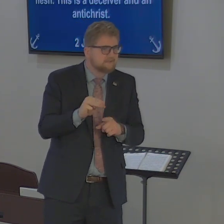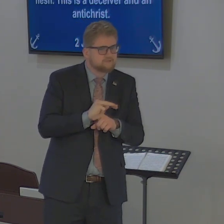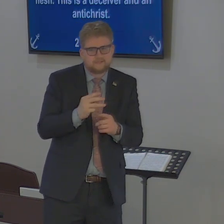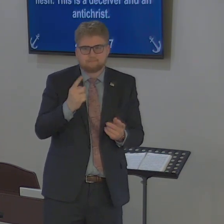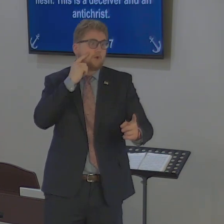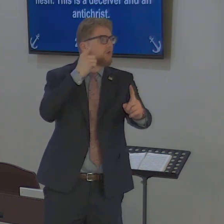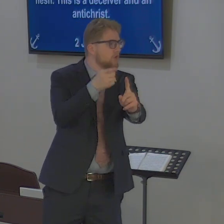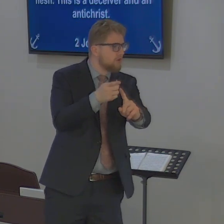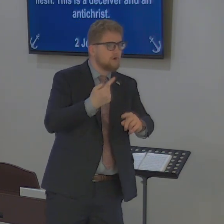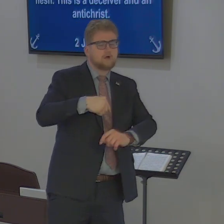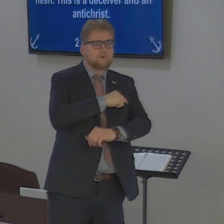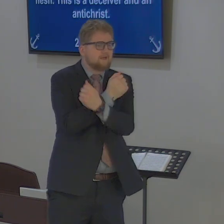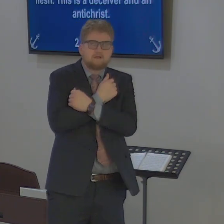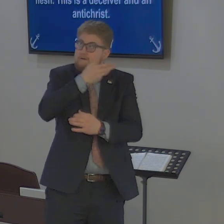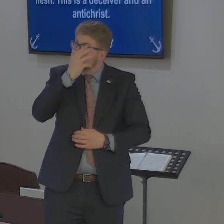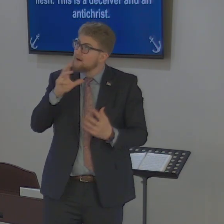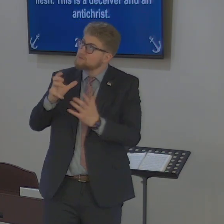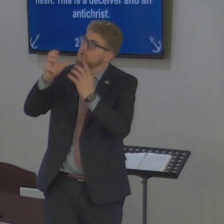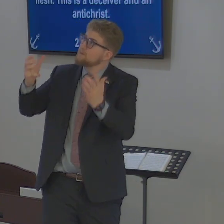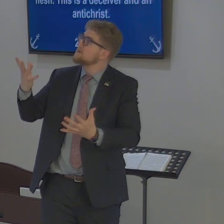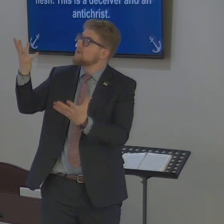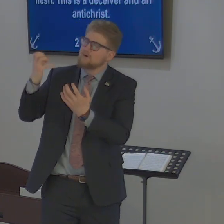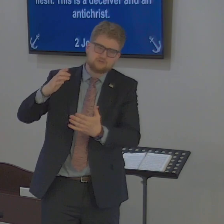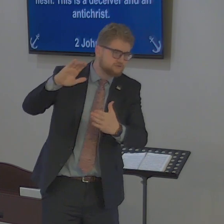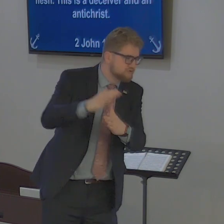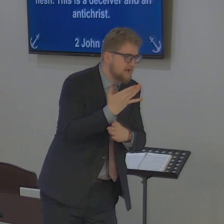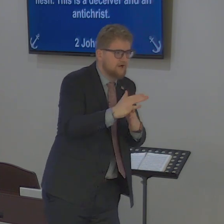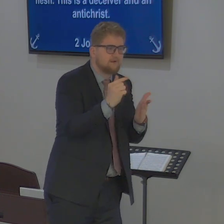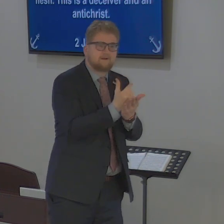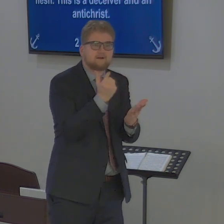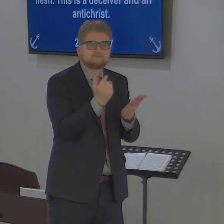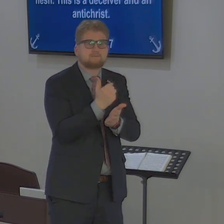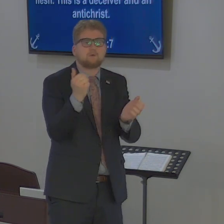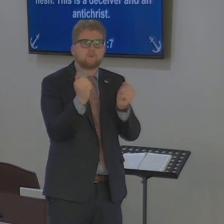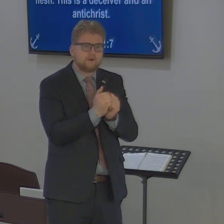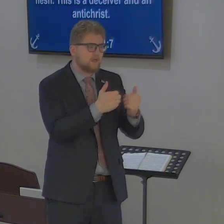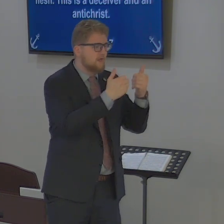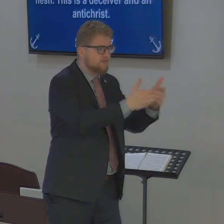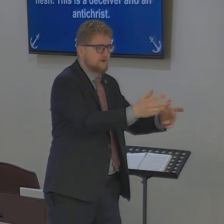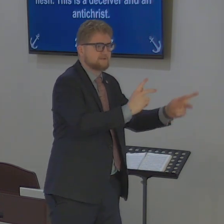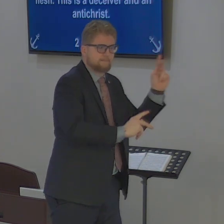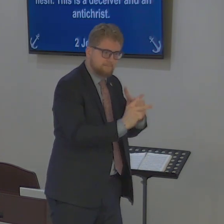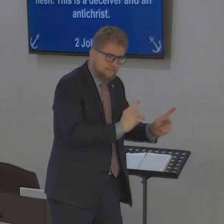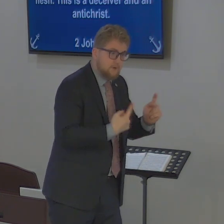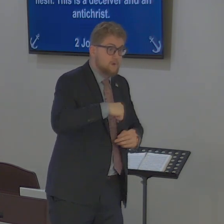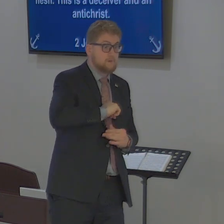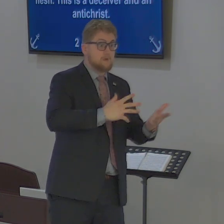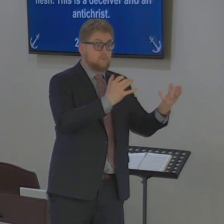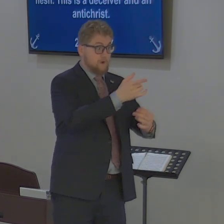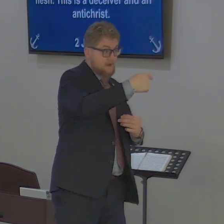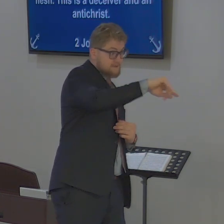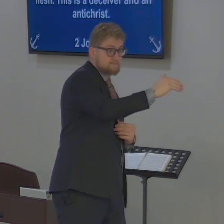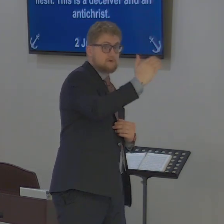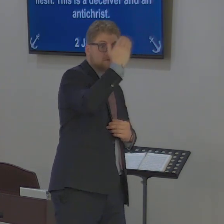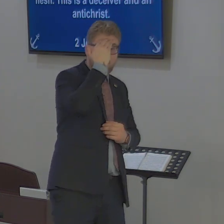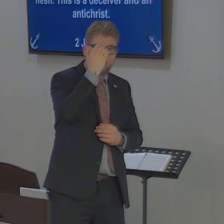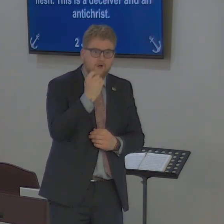we want to share the gospel with the lost. We want them to know and